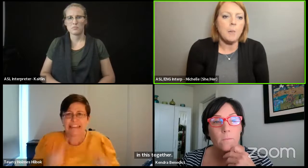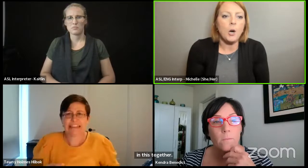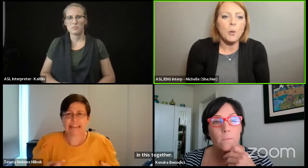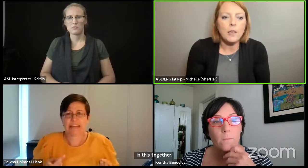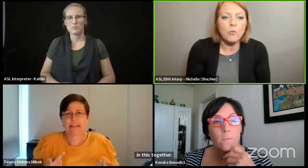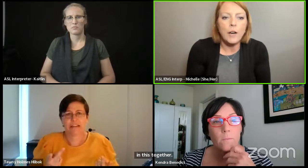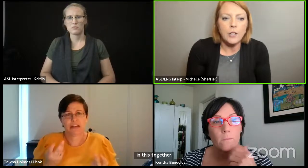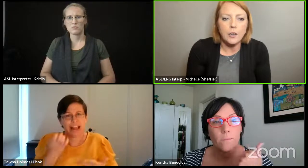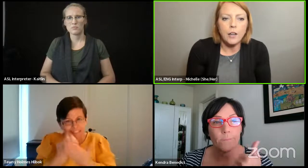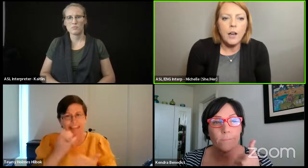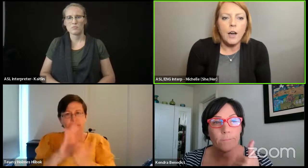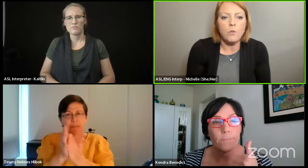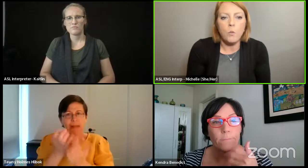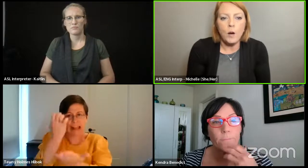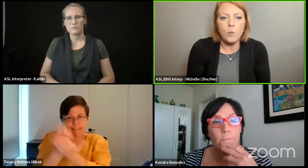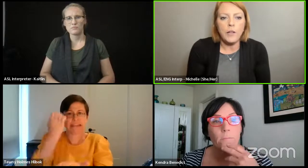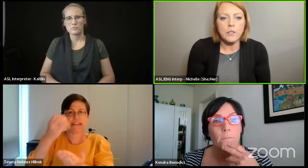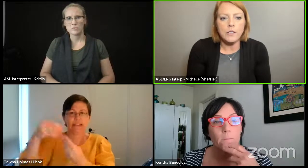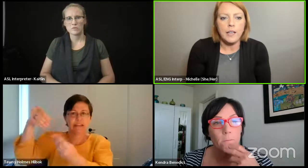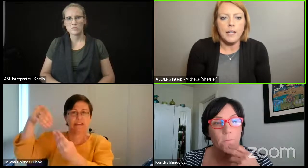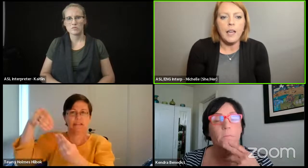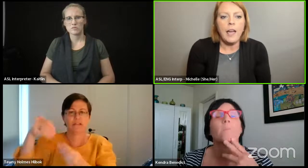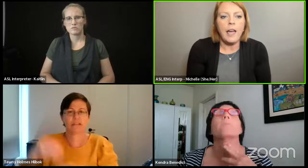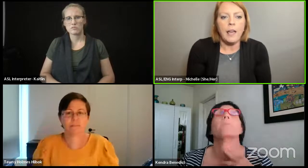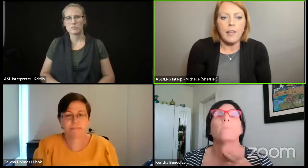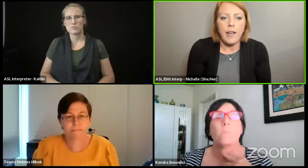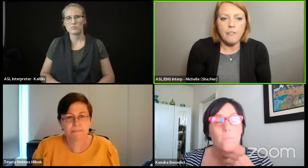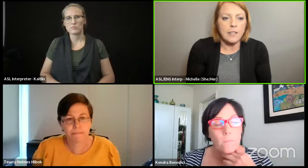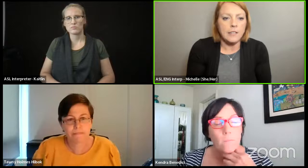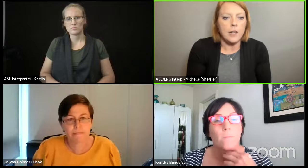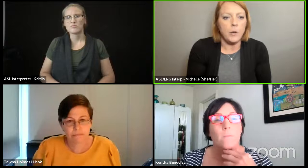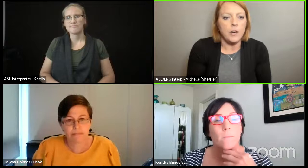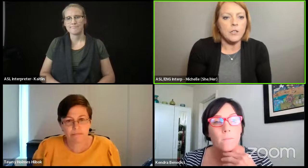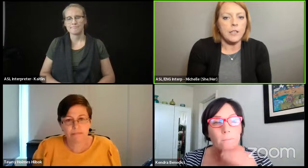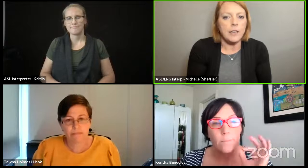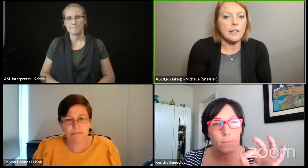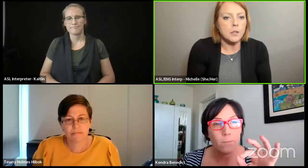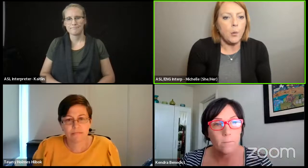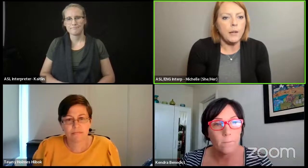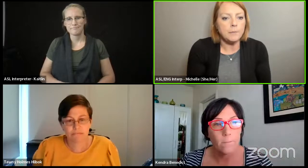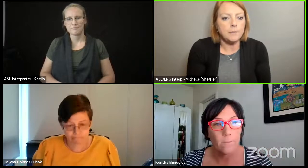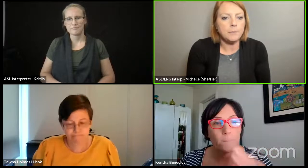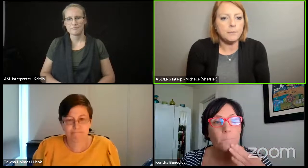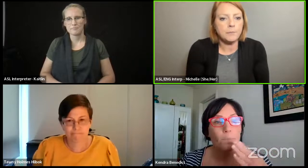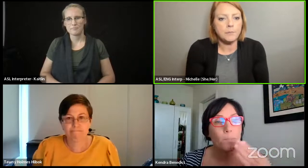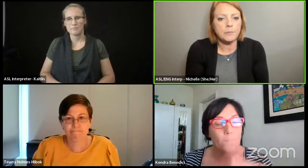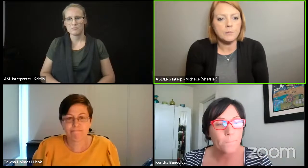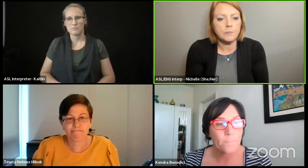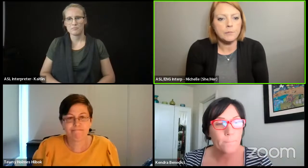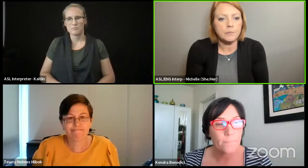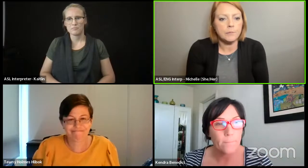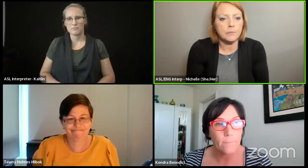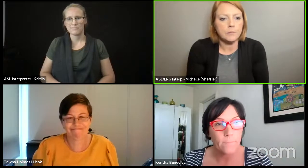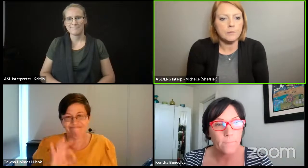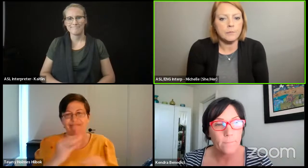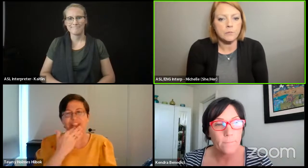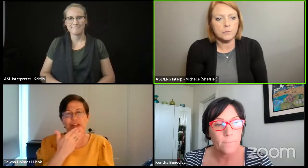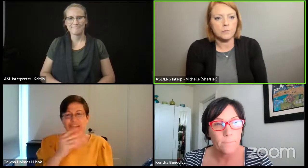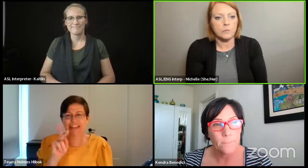items become permanent record of what we are seeing and the evidence that we are seeing at this point.